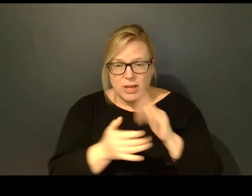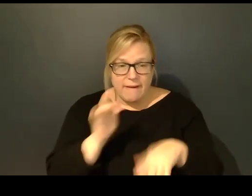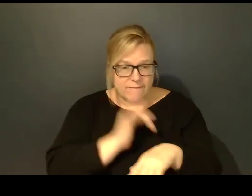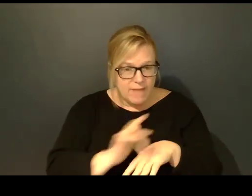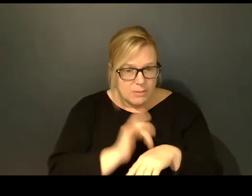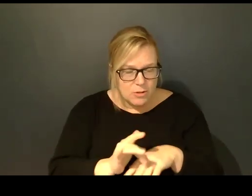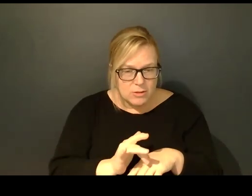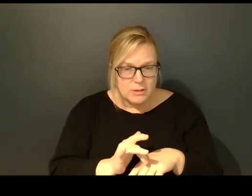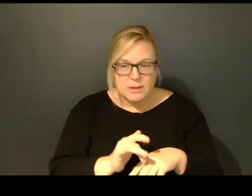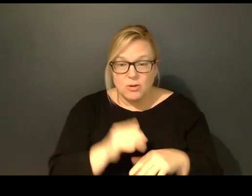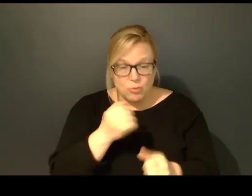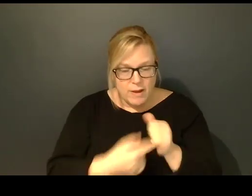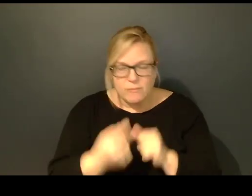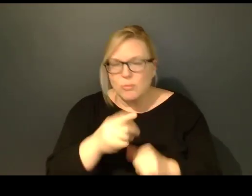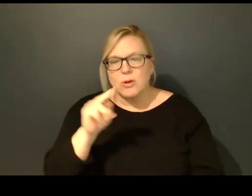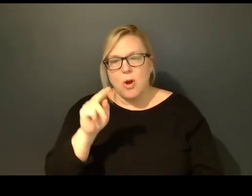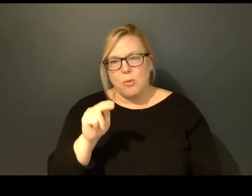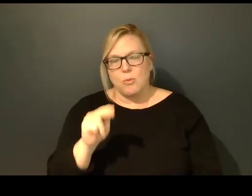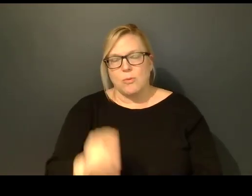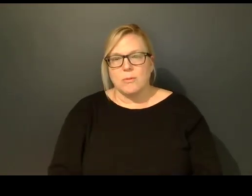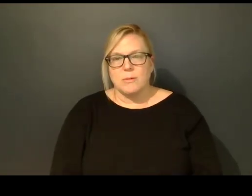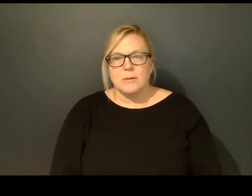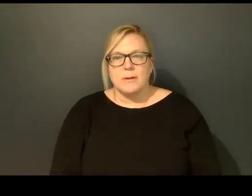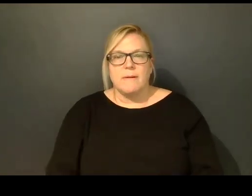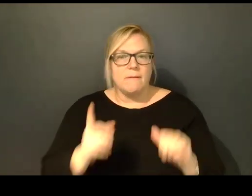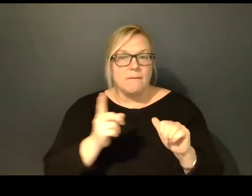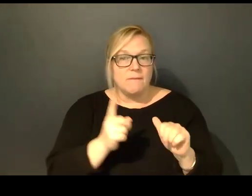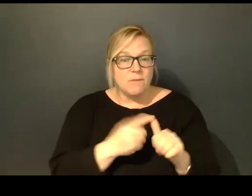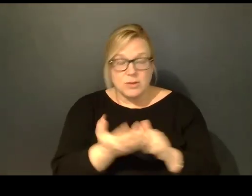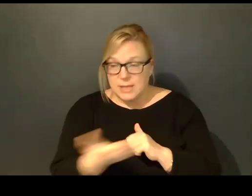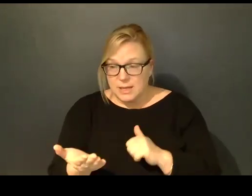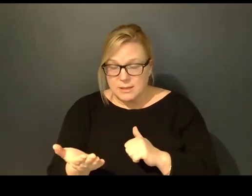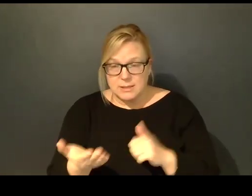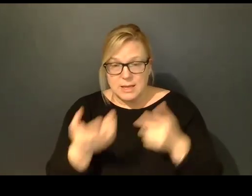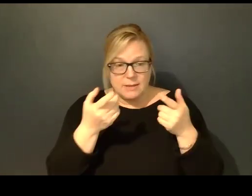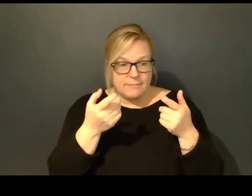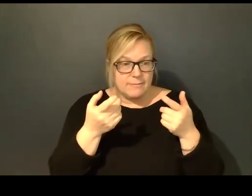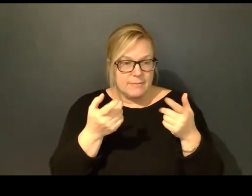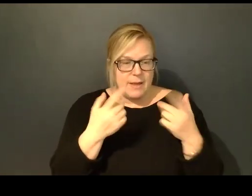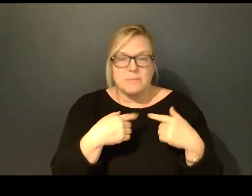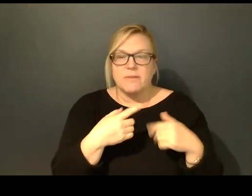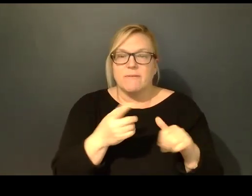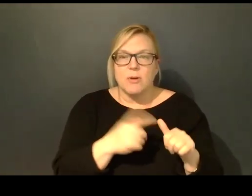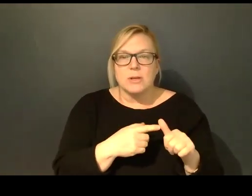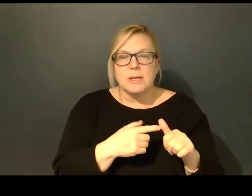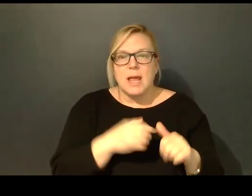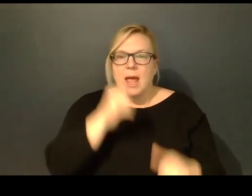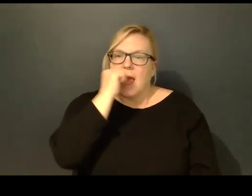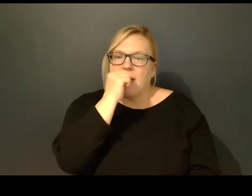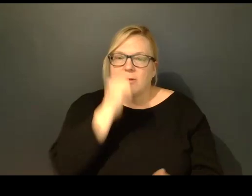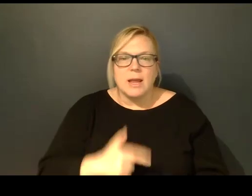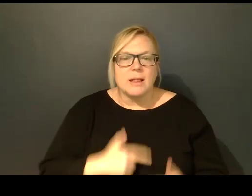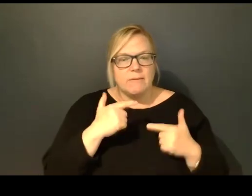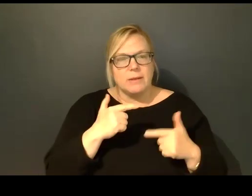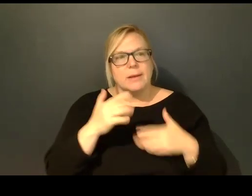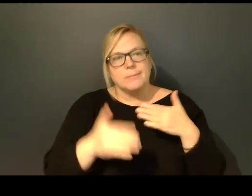Yeah. Um, first things comes first, and it's living day by day, getting by.